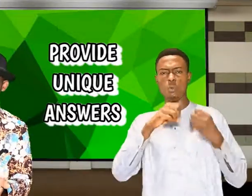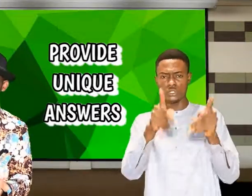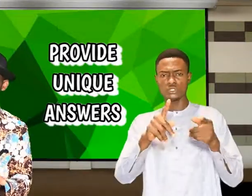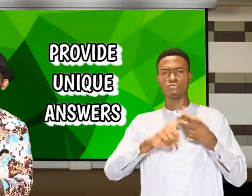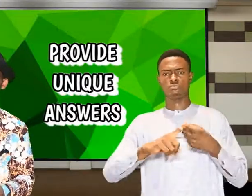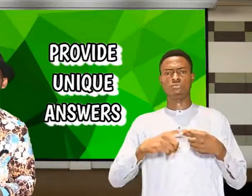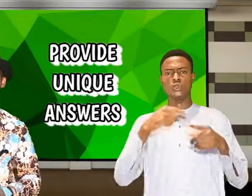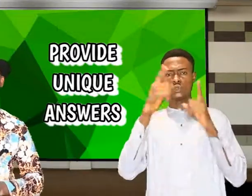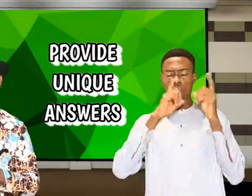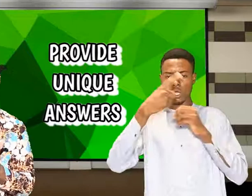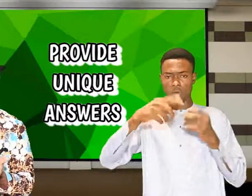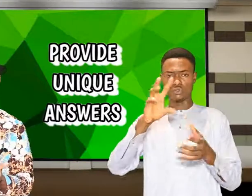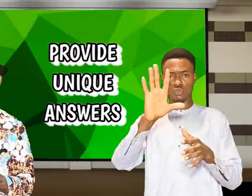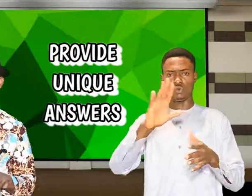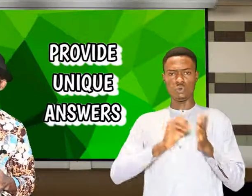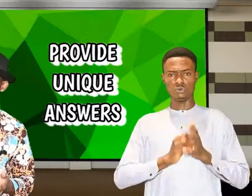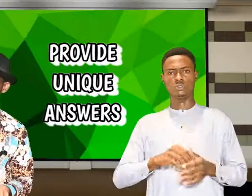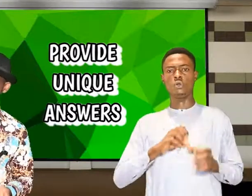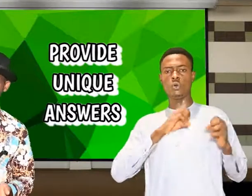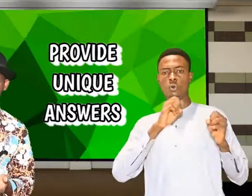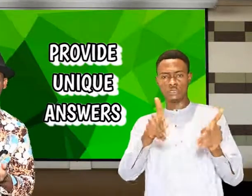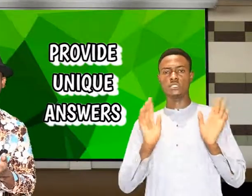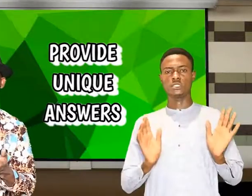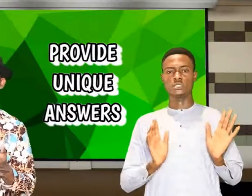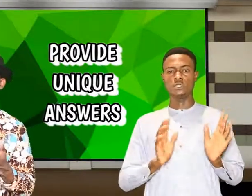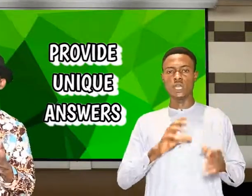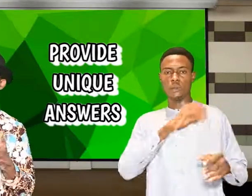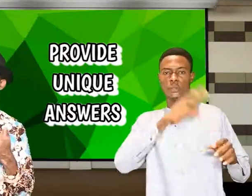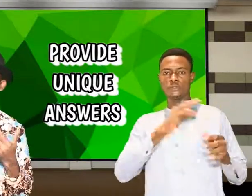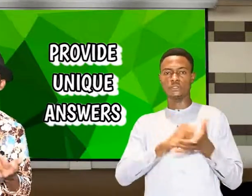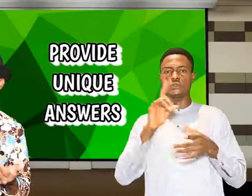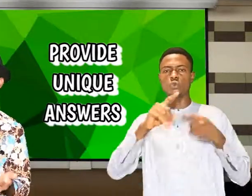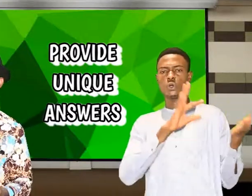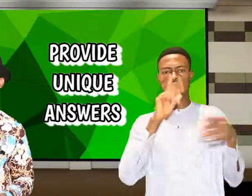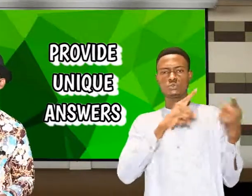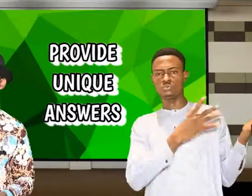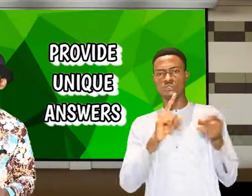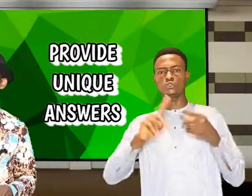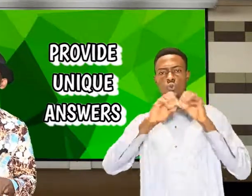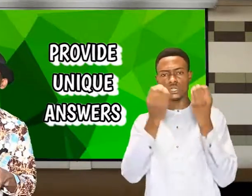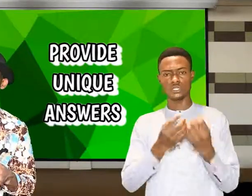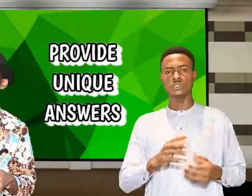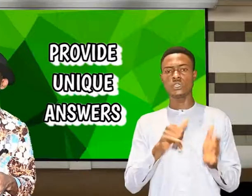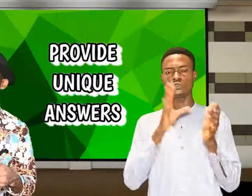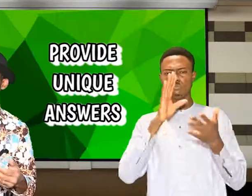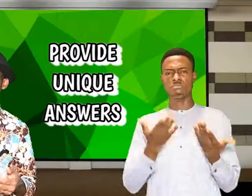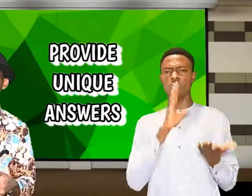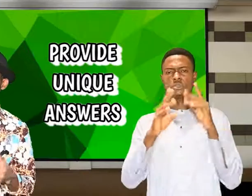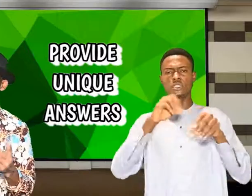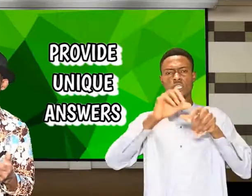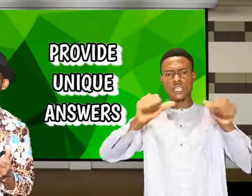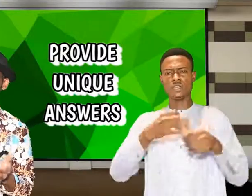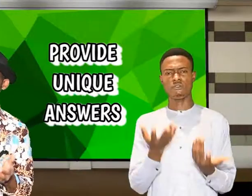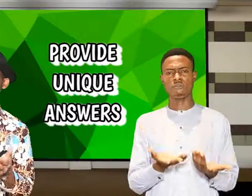strengths. This may be in the form of a standard question, what are your strengths, or what are your areas of advantage, or it could be in the form of a question